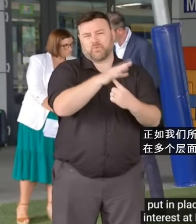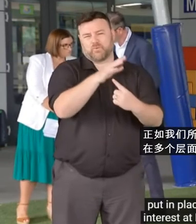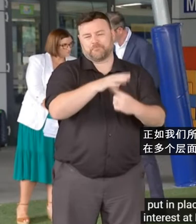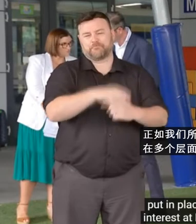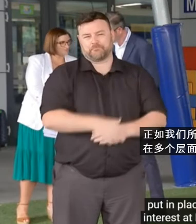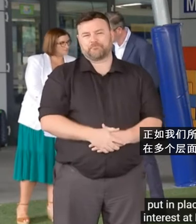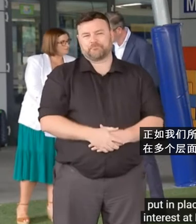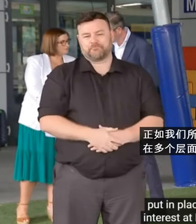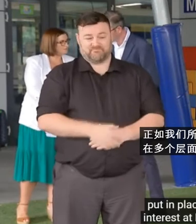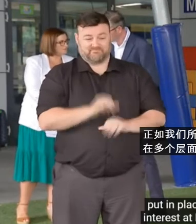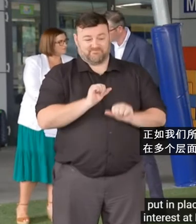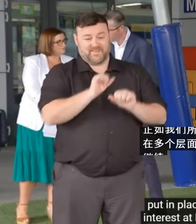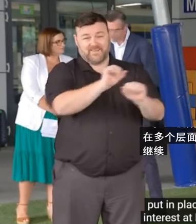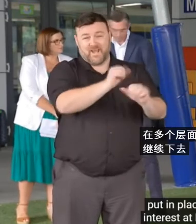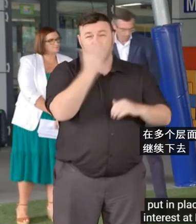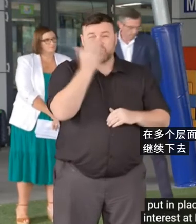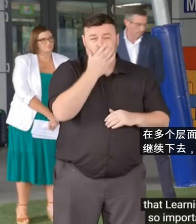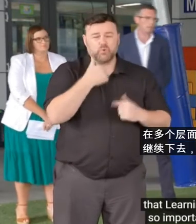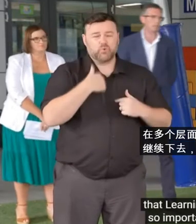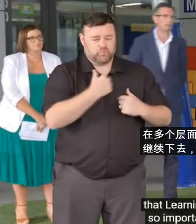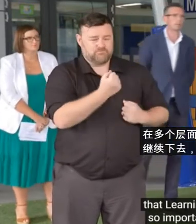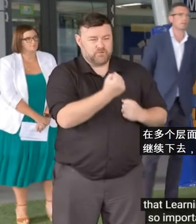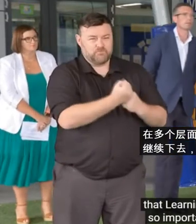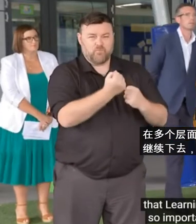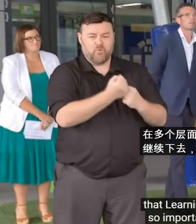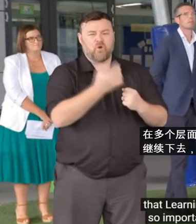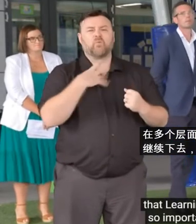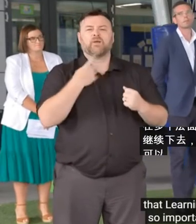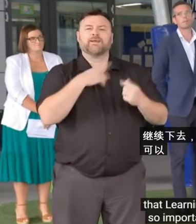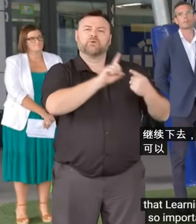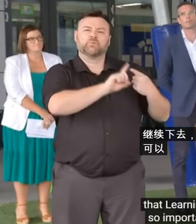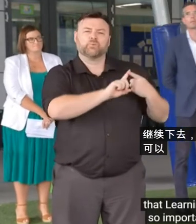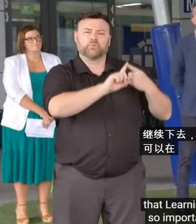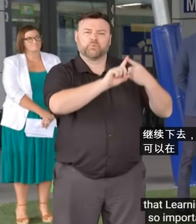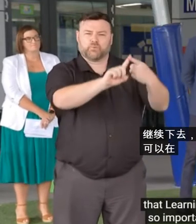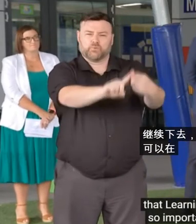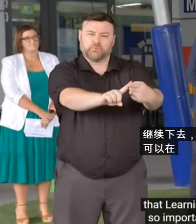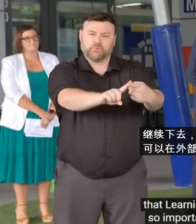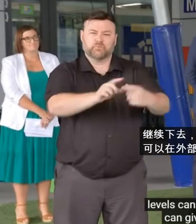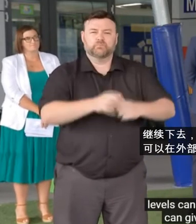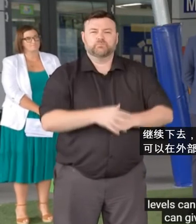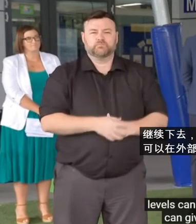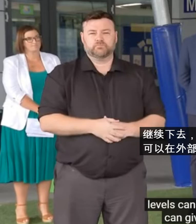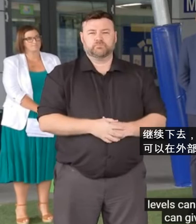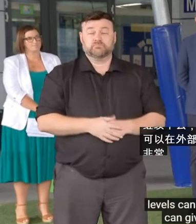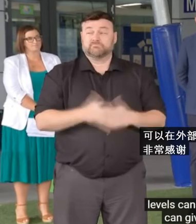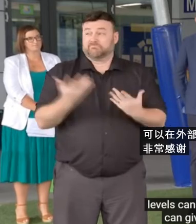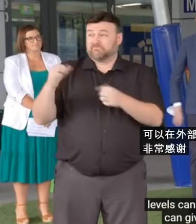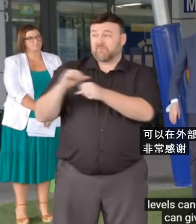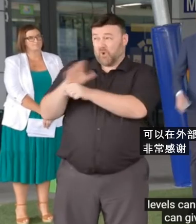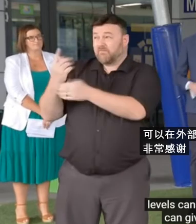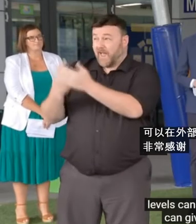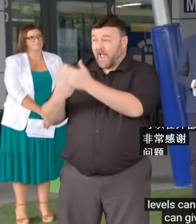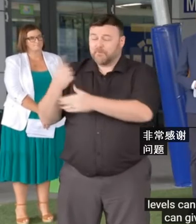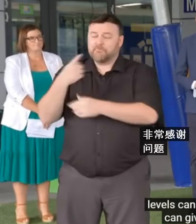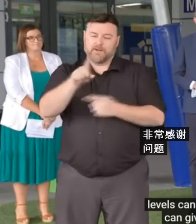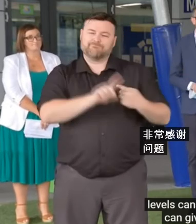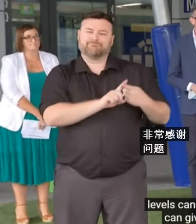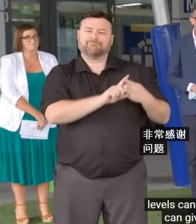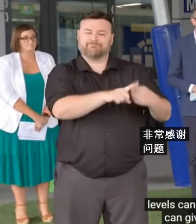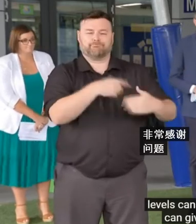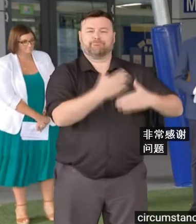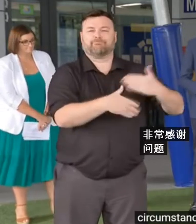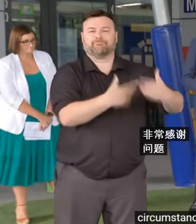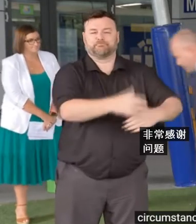important on a number of levels, can continue as best it can given the external circumstances. Thanks very much.